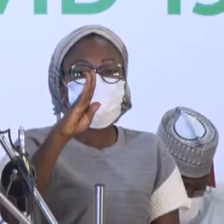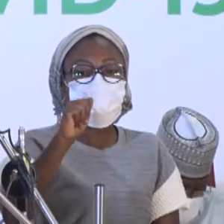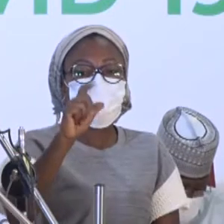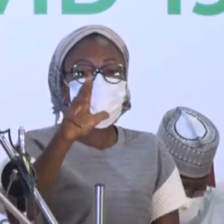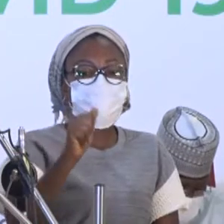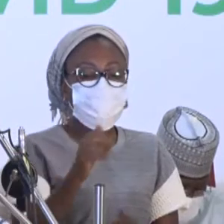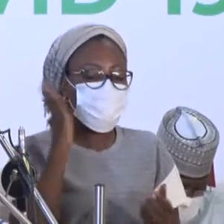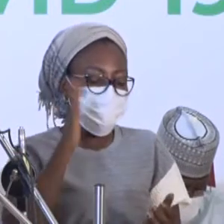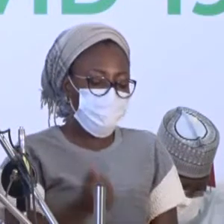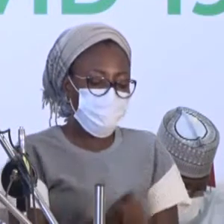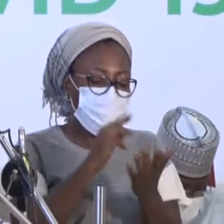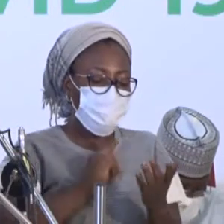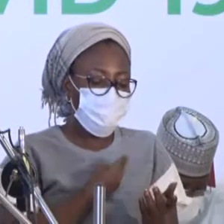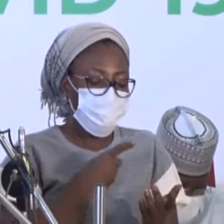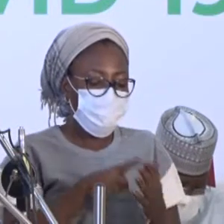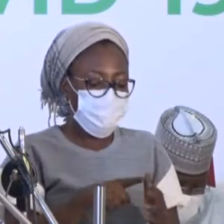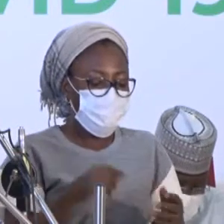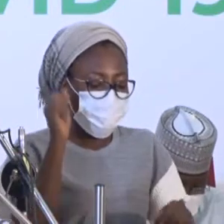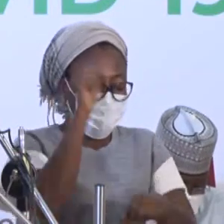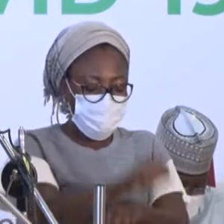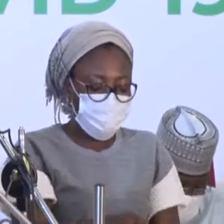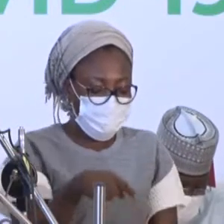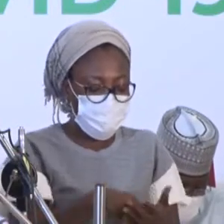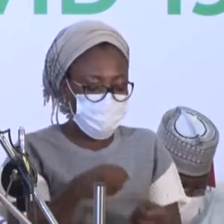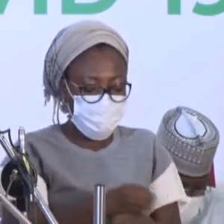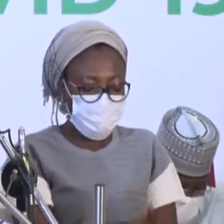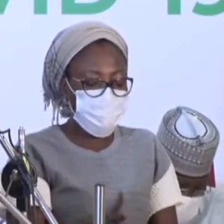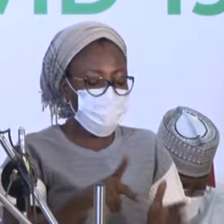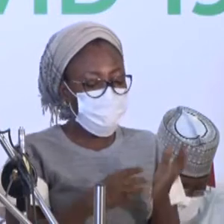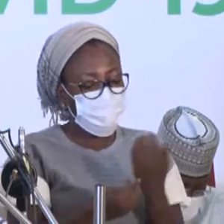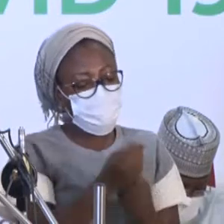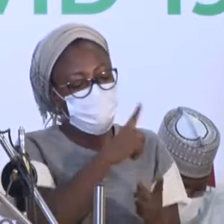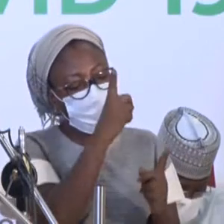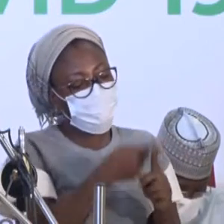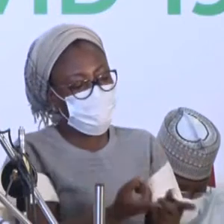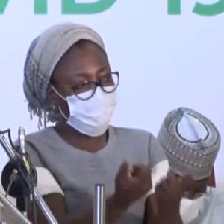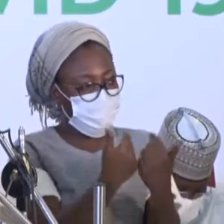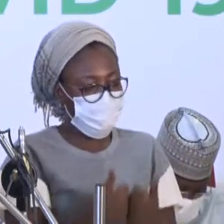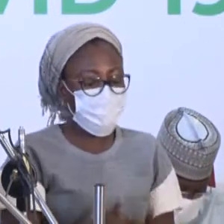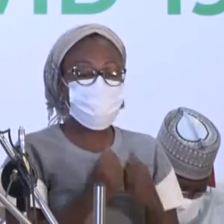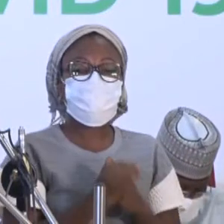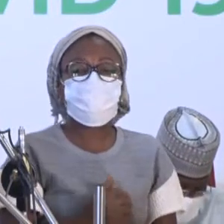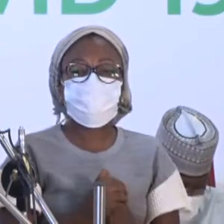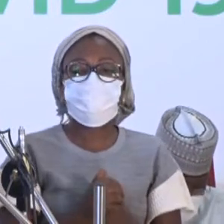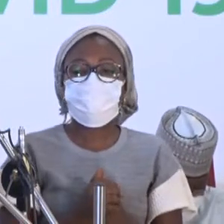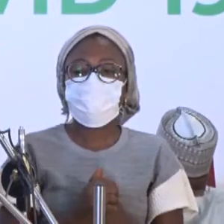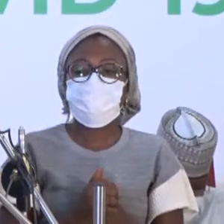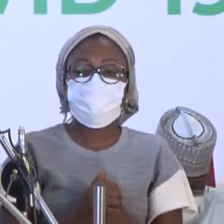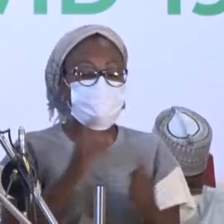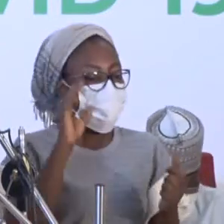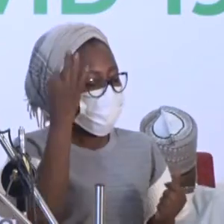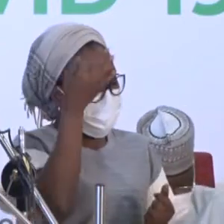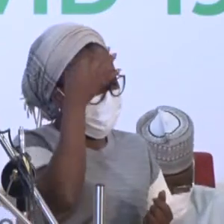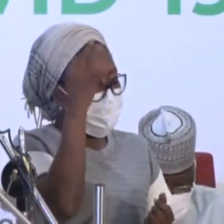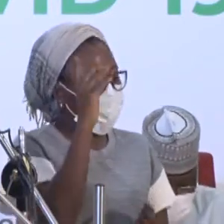effective implementation of the COVID-19 vaccination program when the vaccines become available. The federal